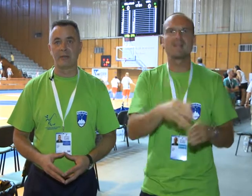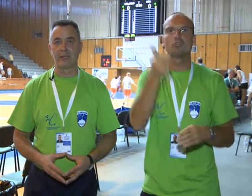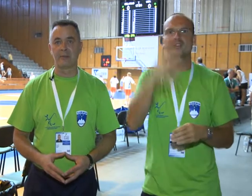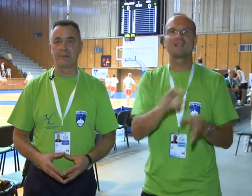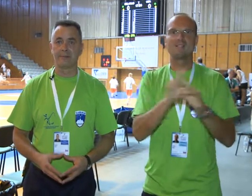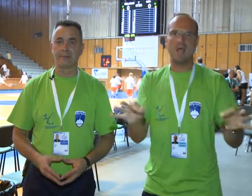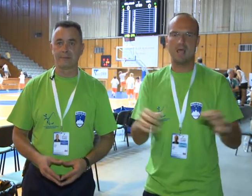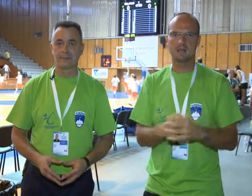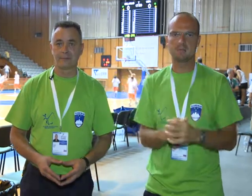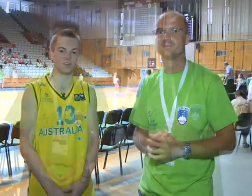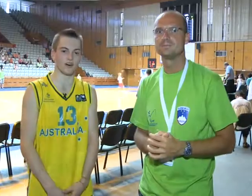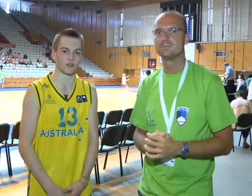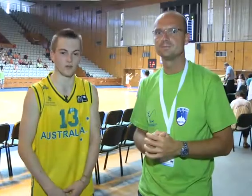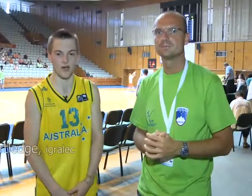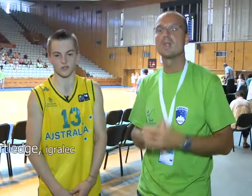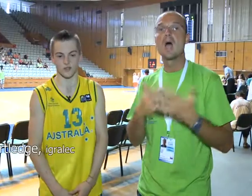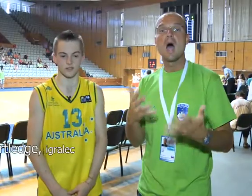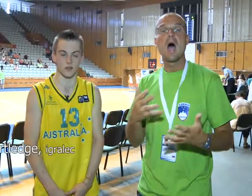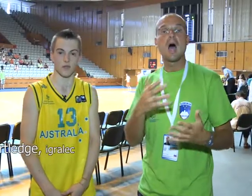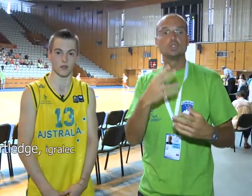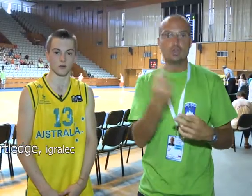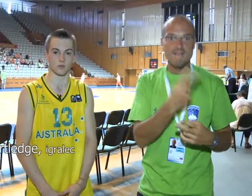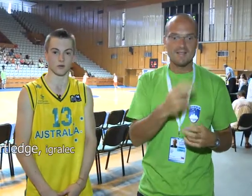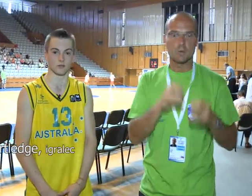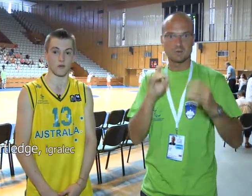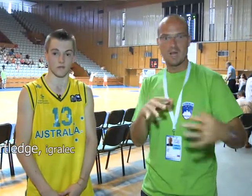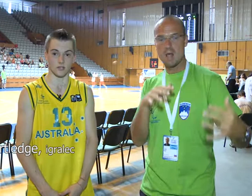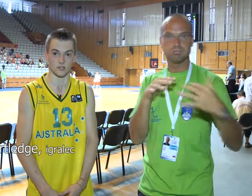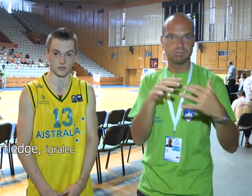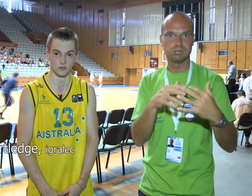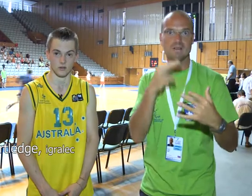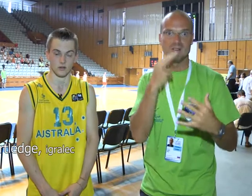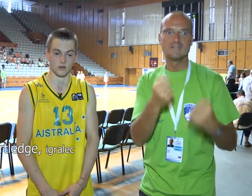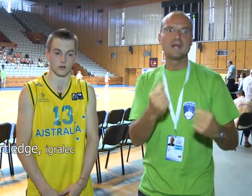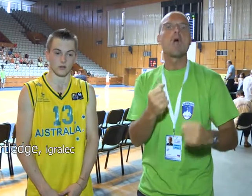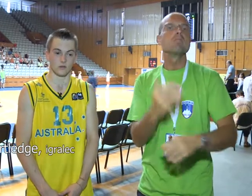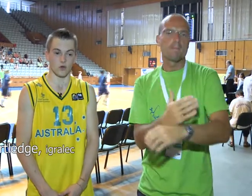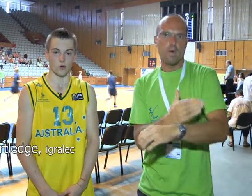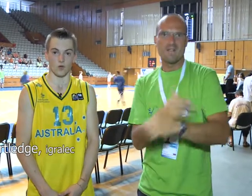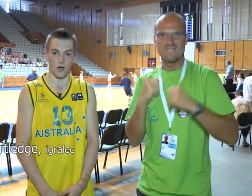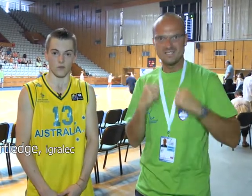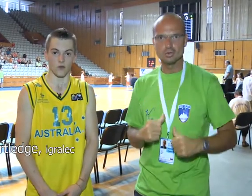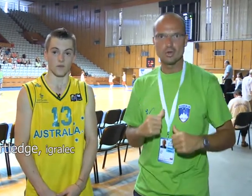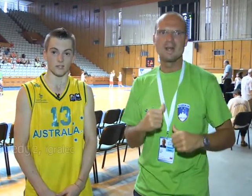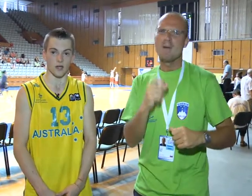tekmo. I thought the match against Slovenia was very physical, very rough and very